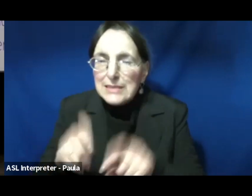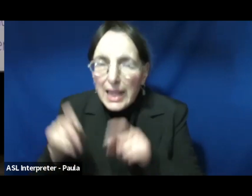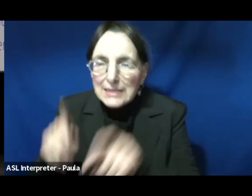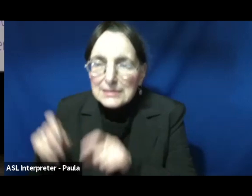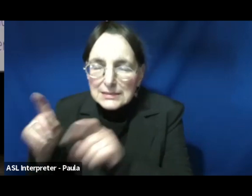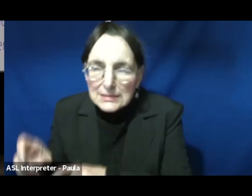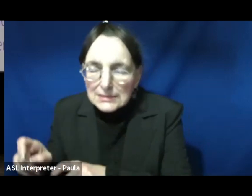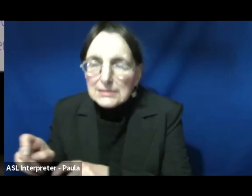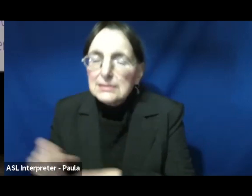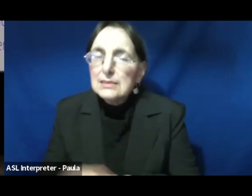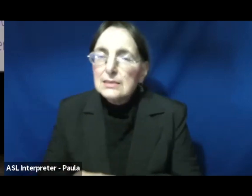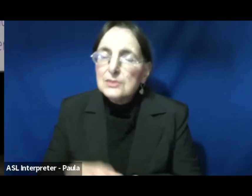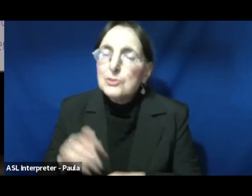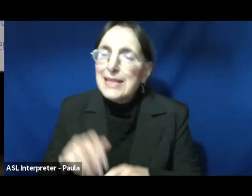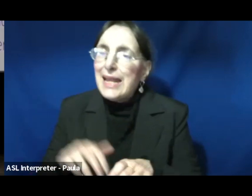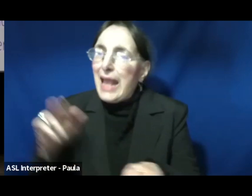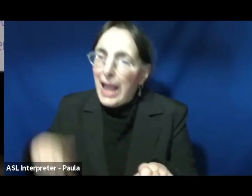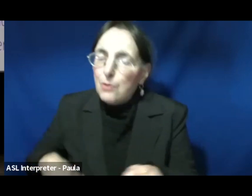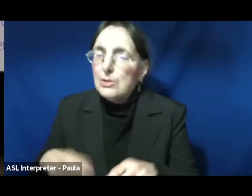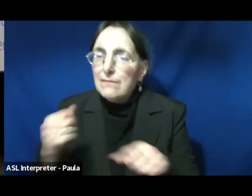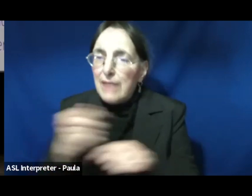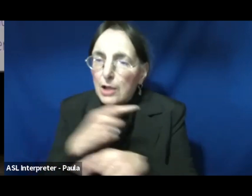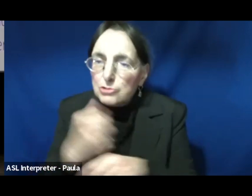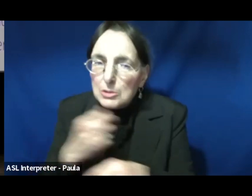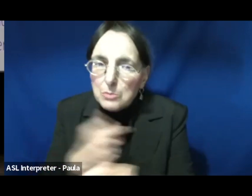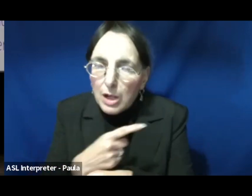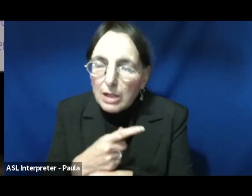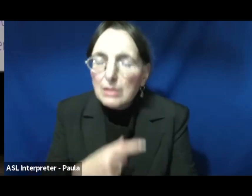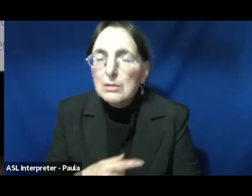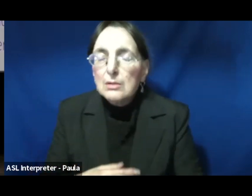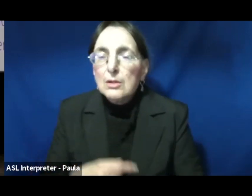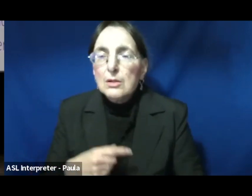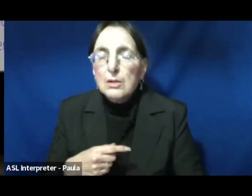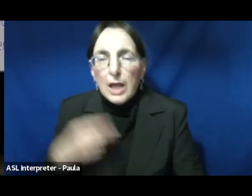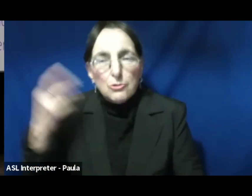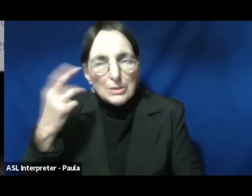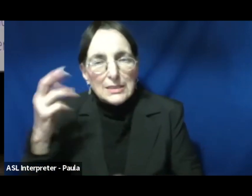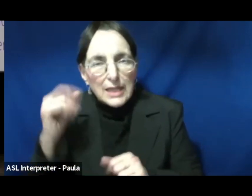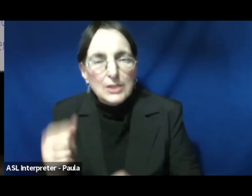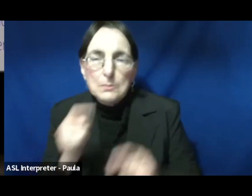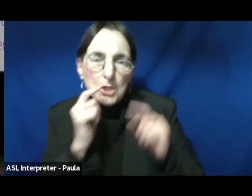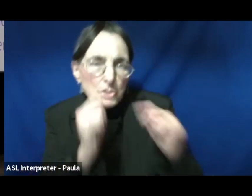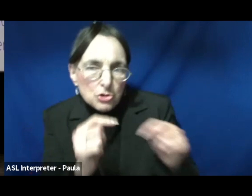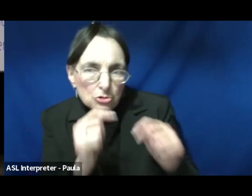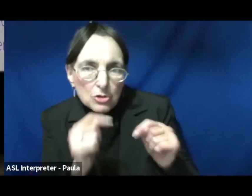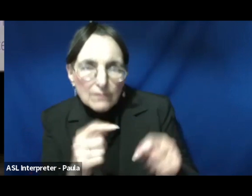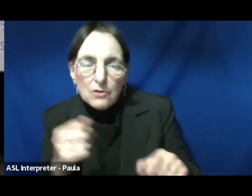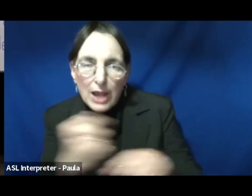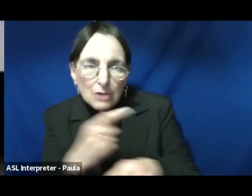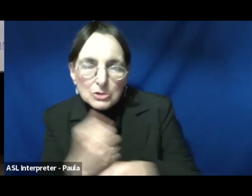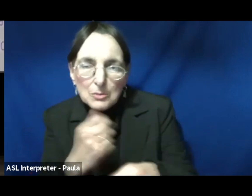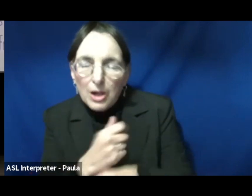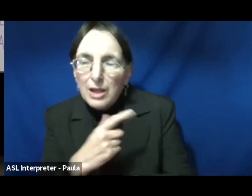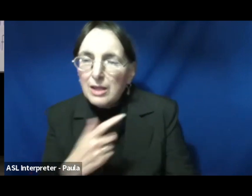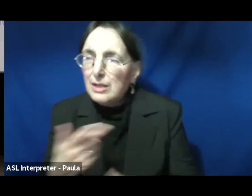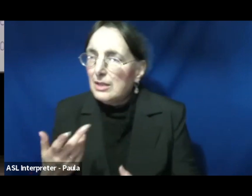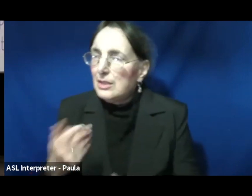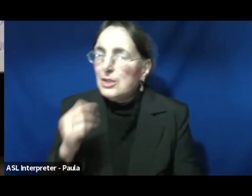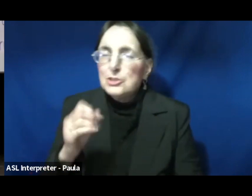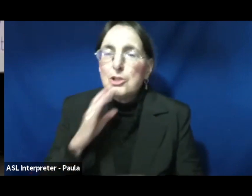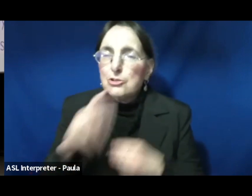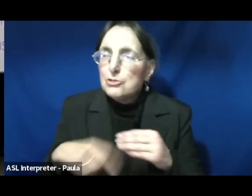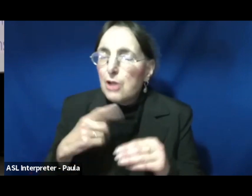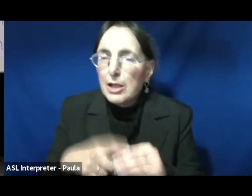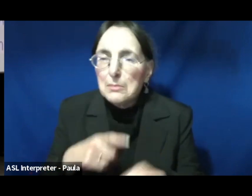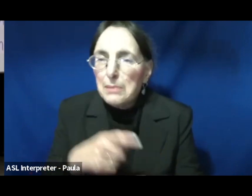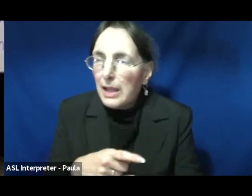linear algebra. When I got there, they realized I could be a tutor for linear algebra. Oh, you didn't hear that. So when you talk about trying